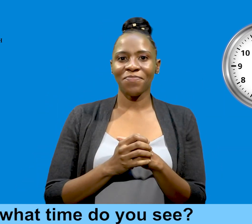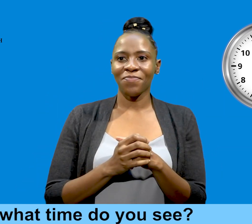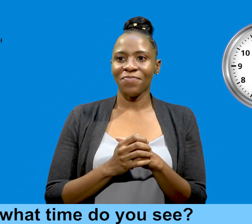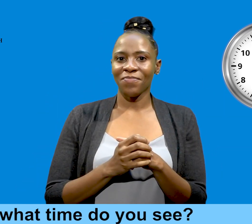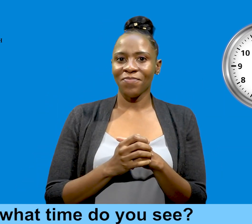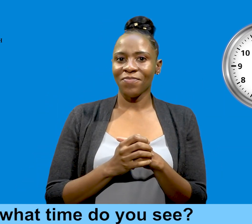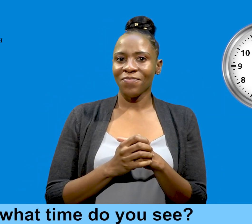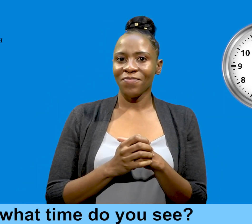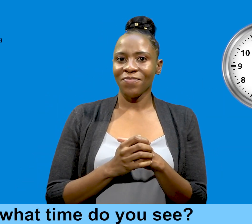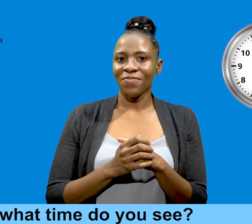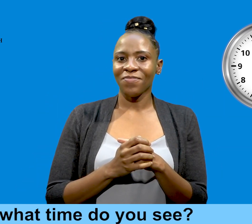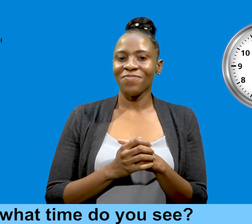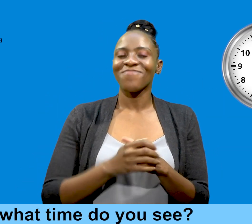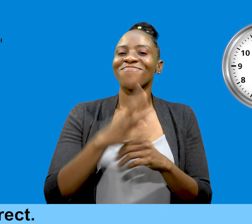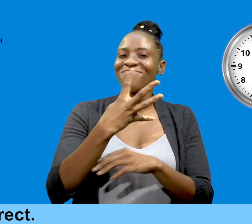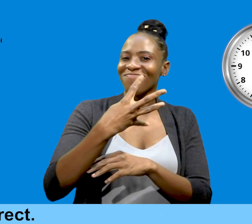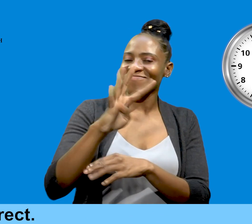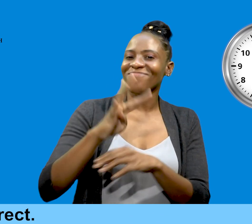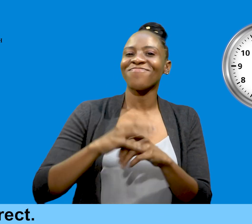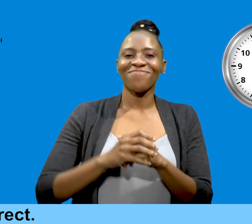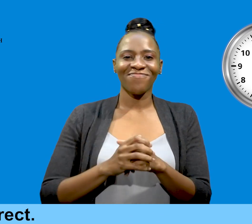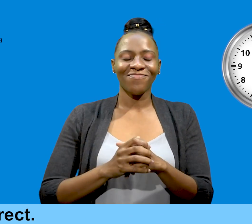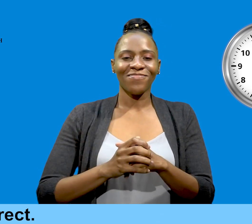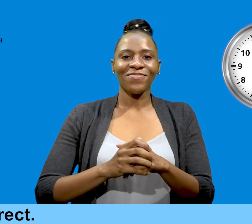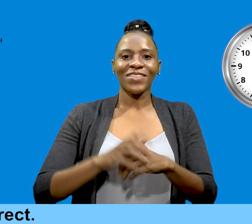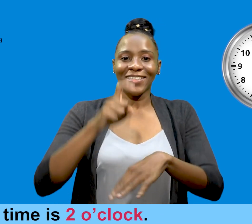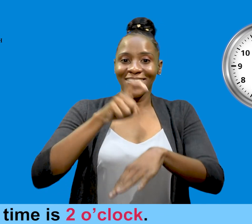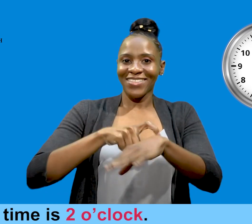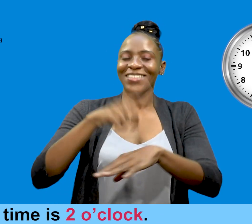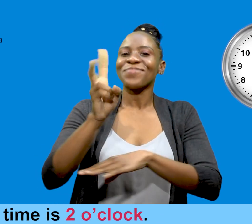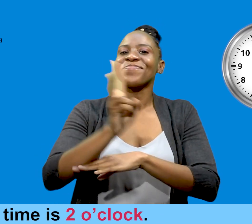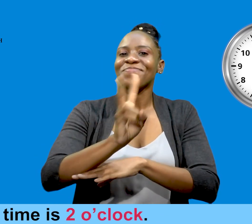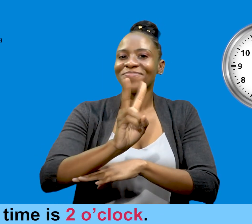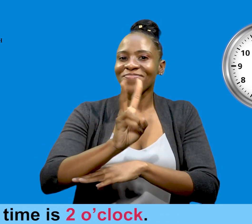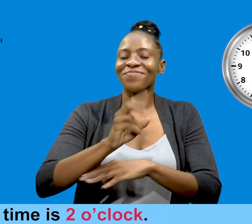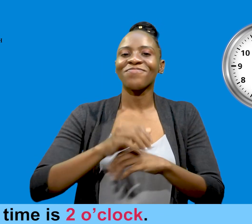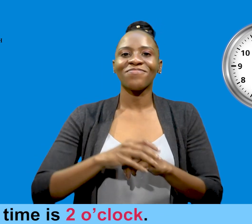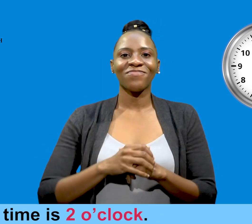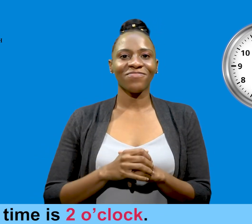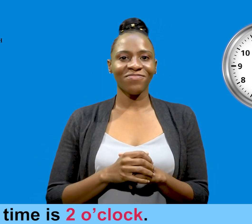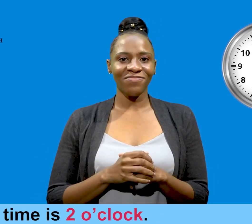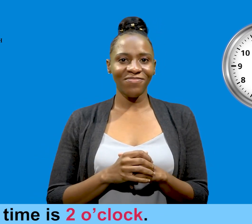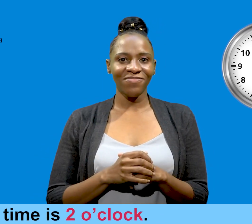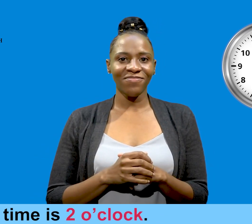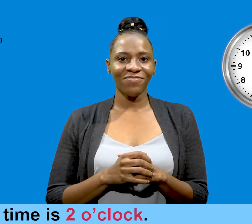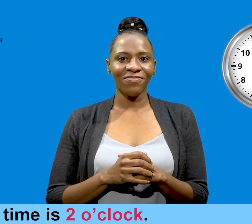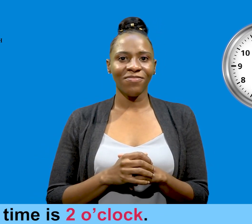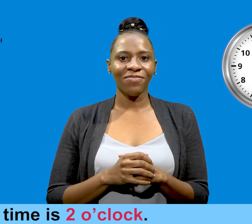So what time do you see? Correct, the time is 2 o'clock.